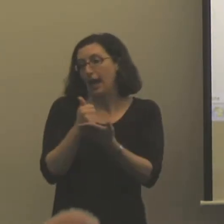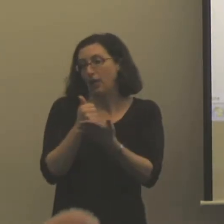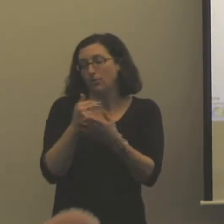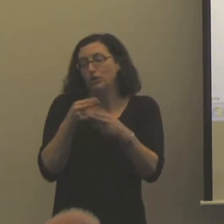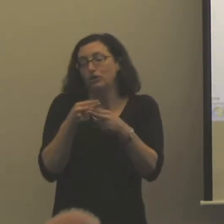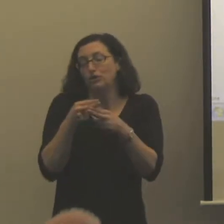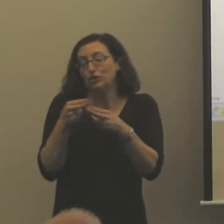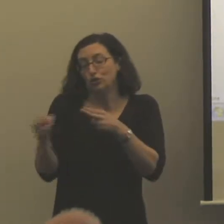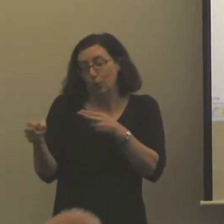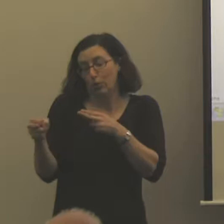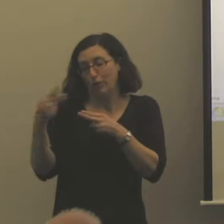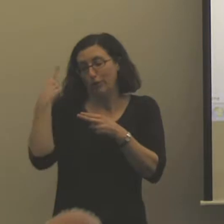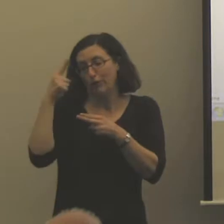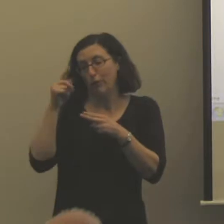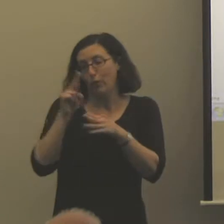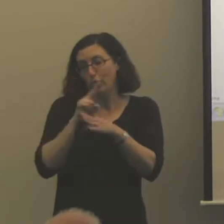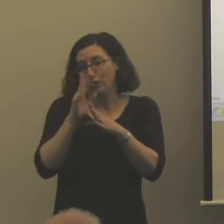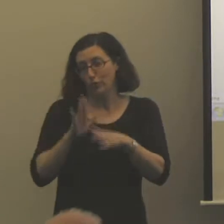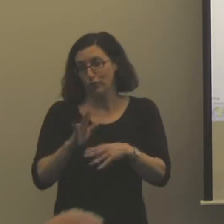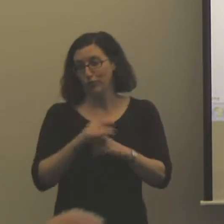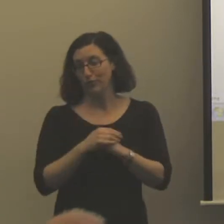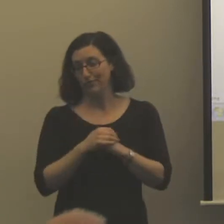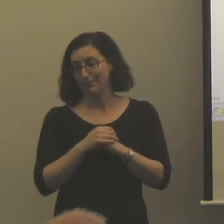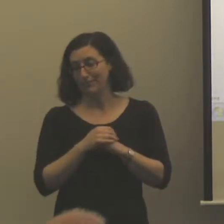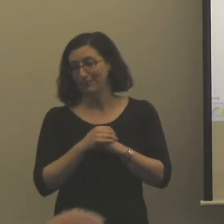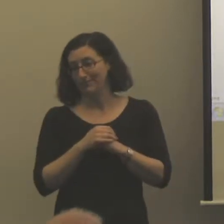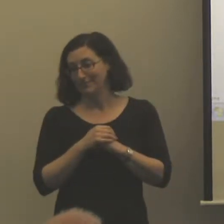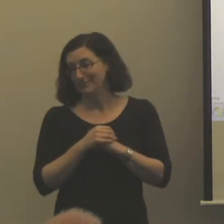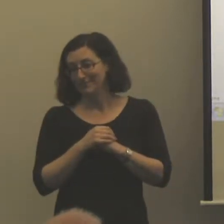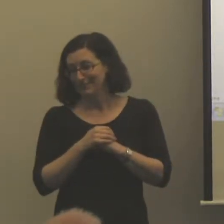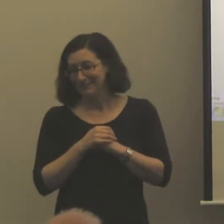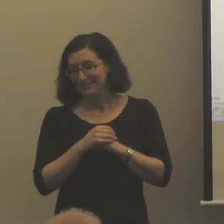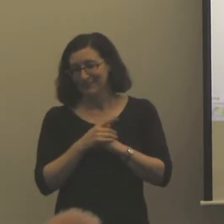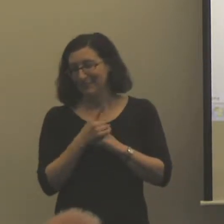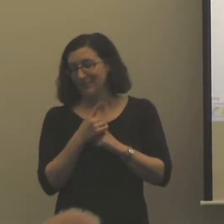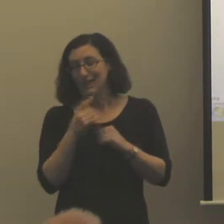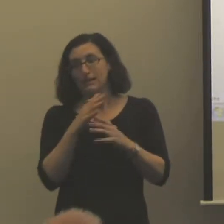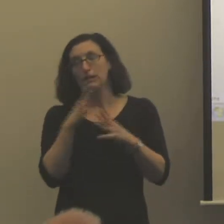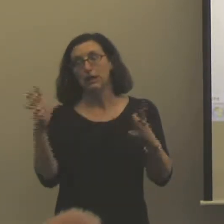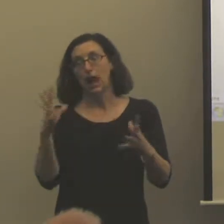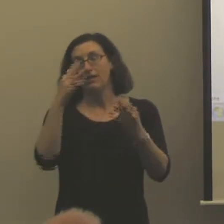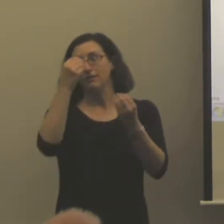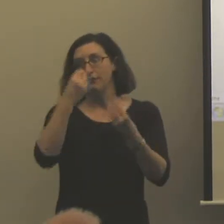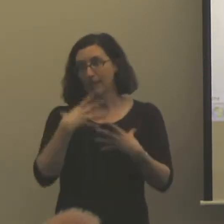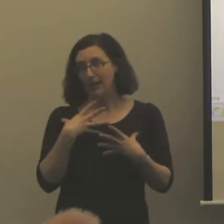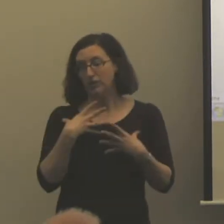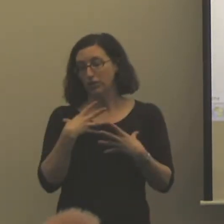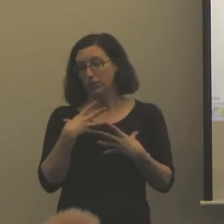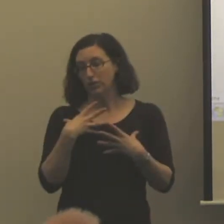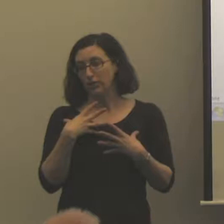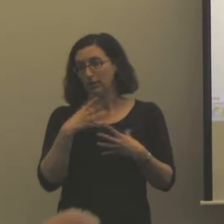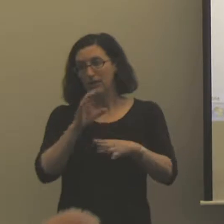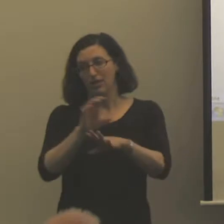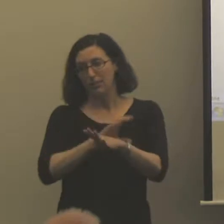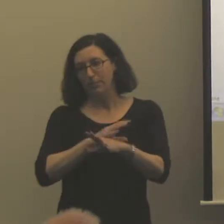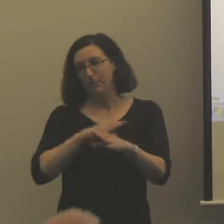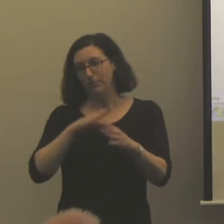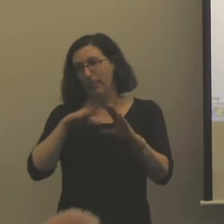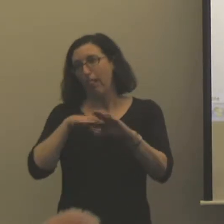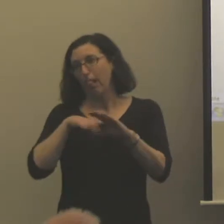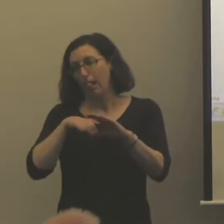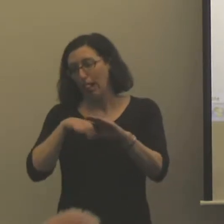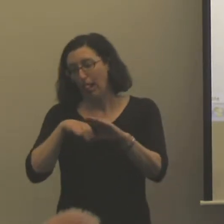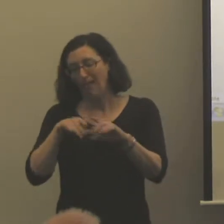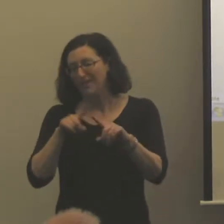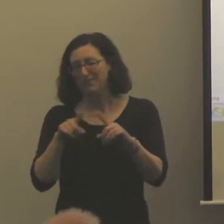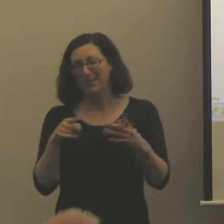brief to the user. This is, it presents a lot of information, and in terms of getting information, it's nice, but it's